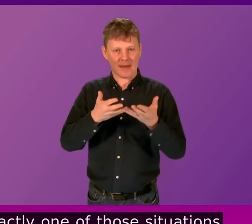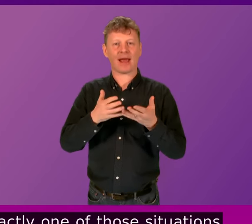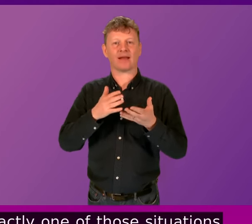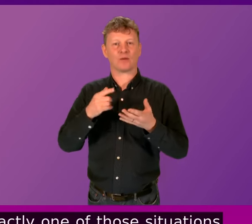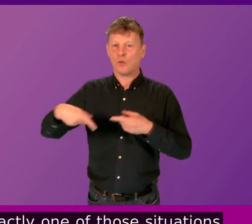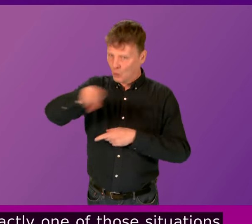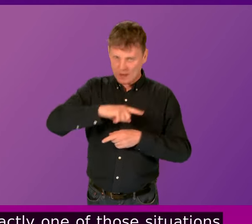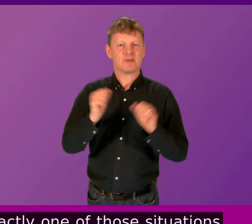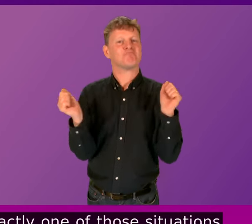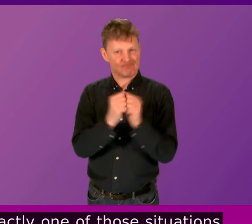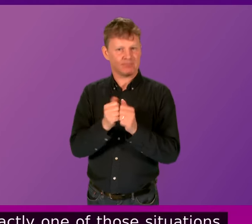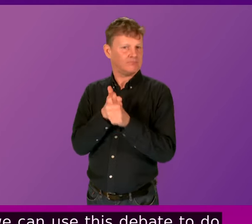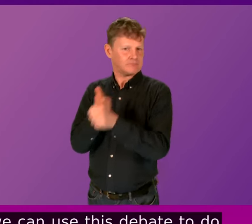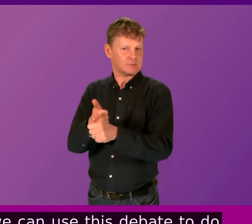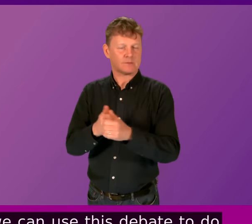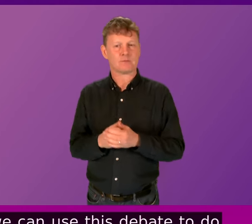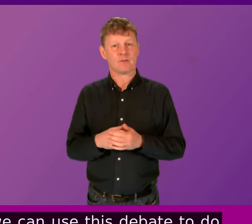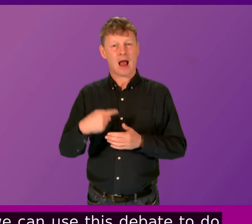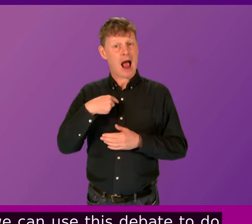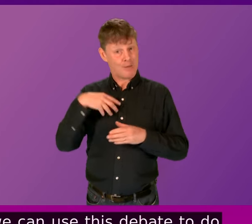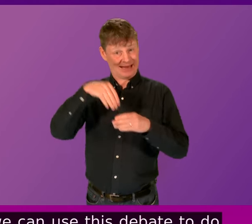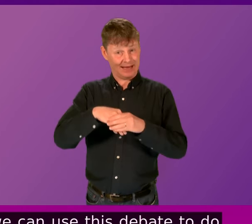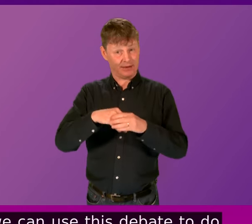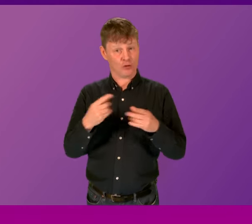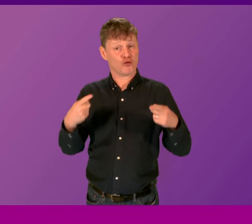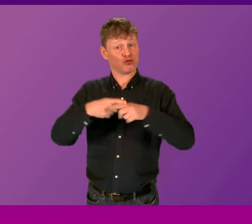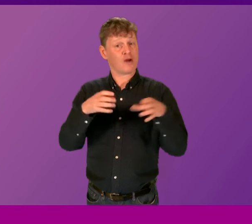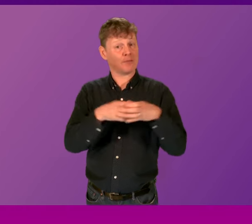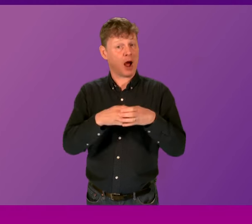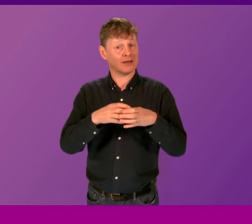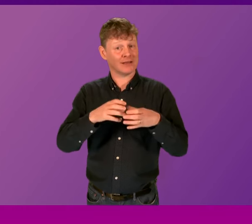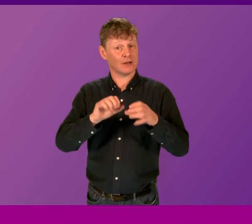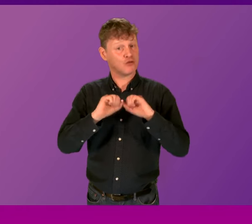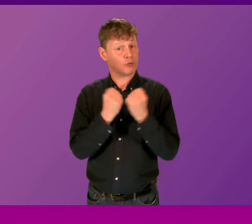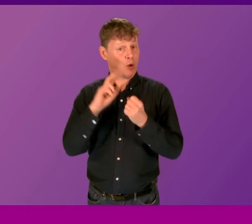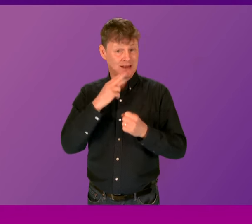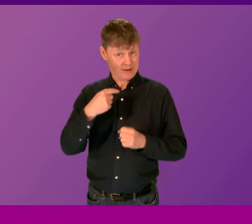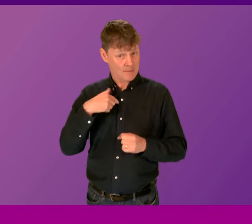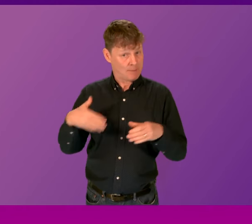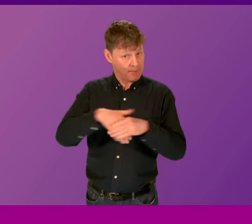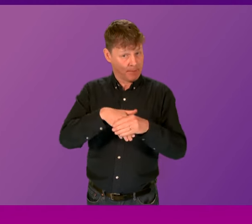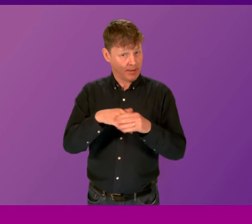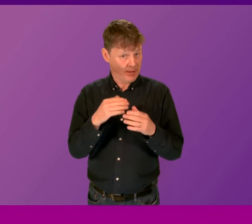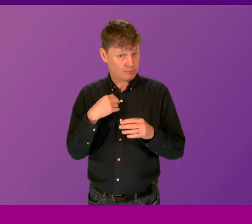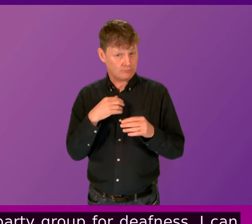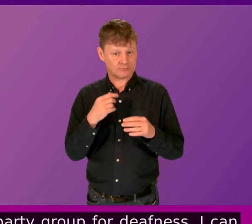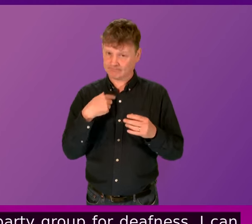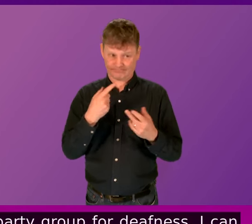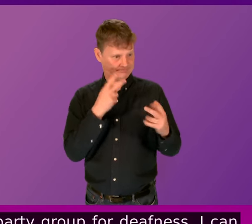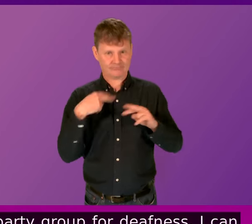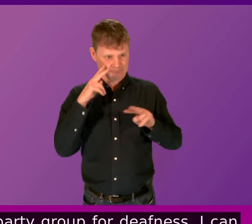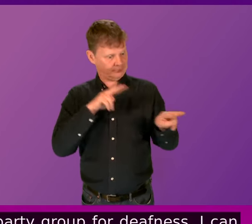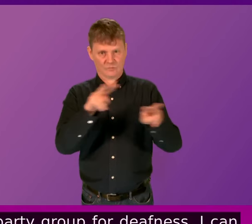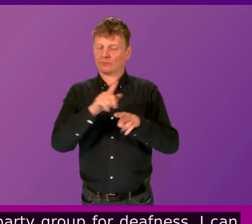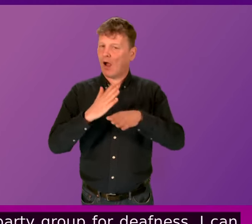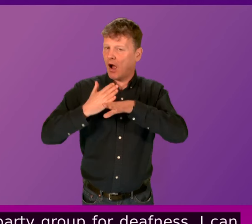that. As a member of the cross-party group for deafness, I can add first-hand evidence to all the hard work done by the members that